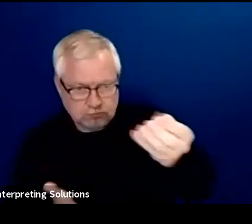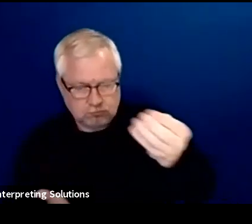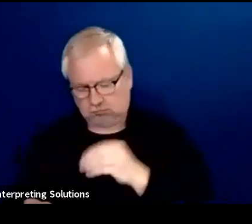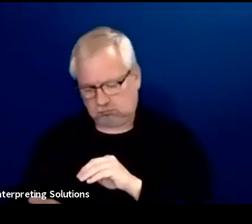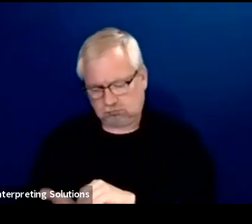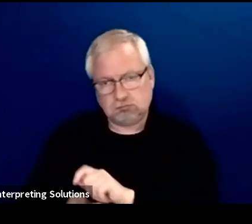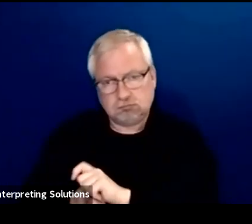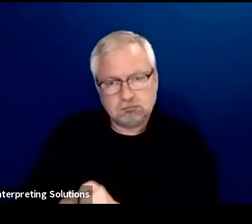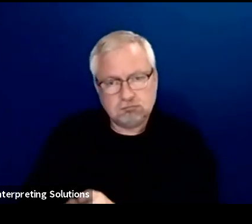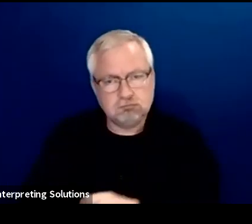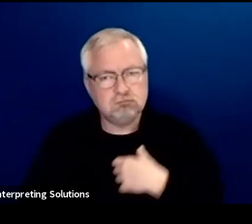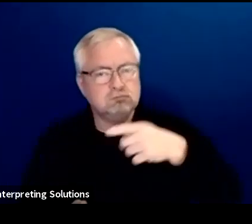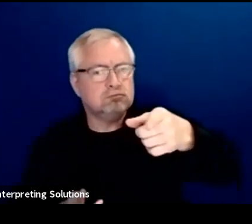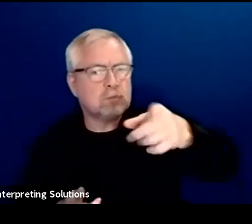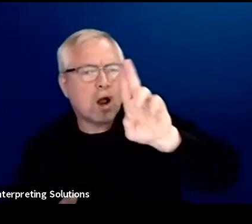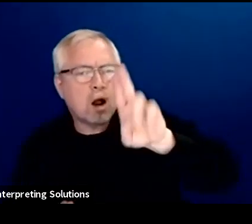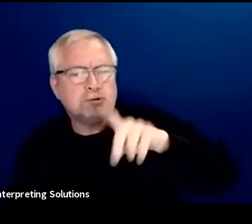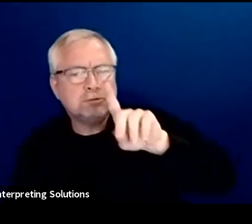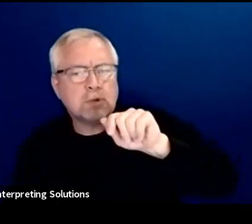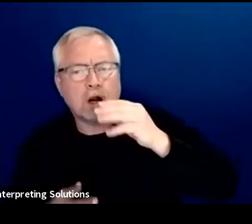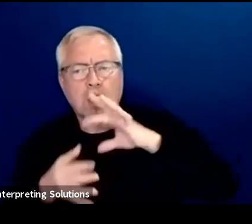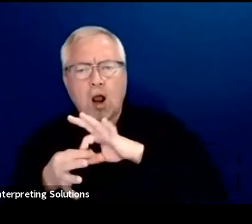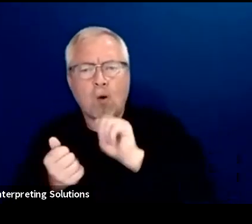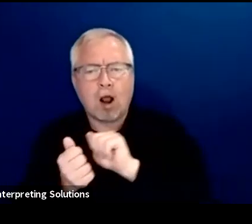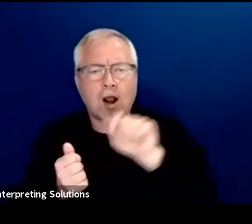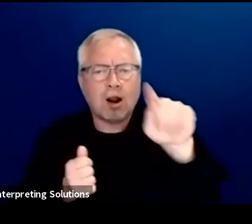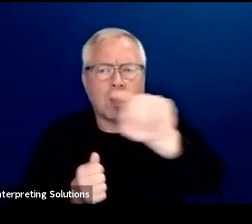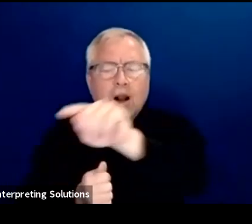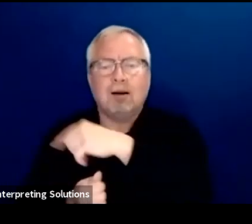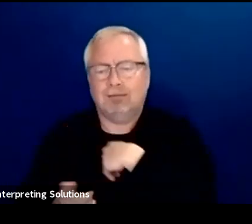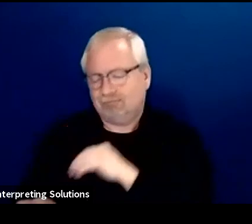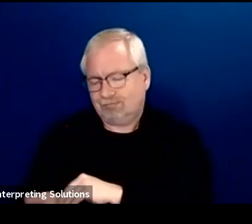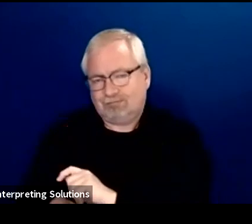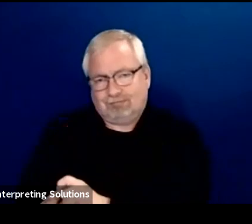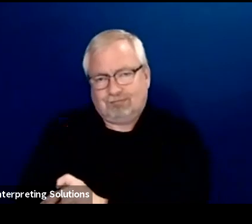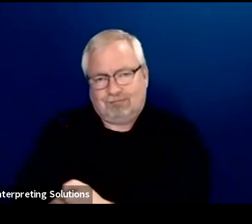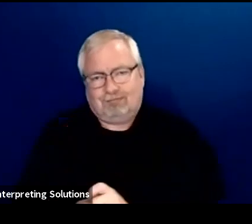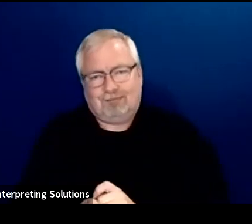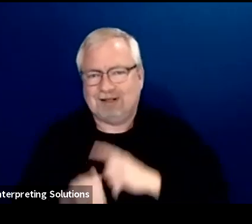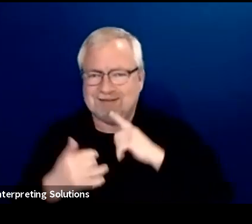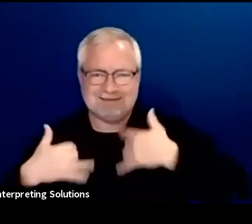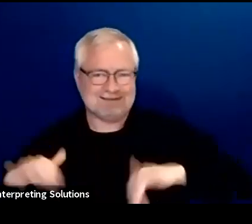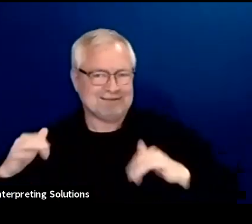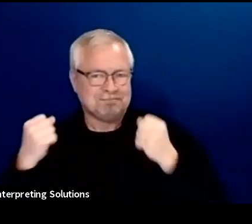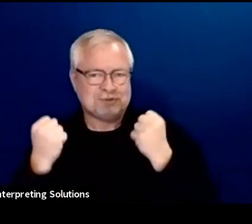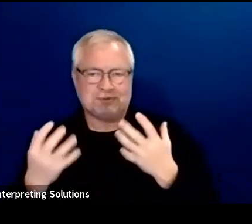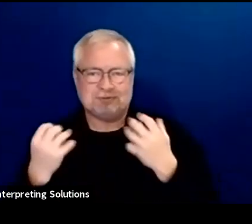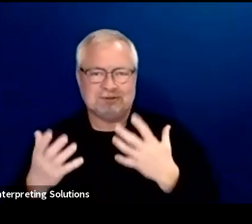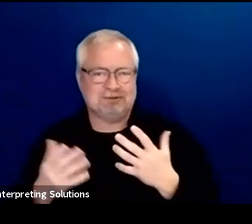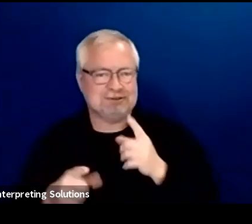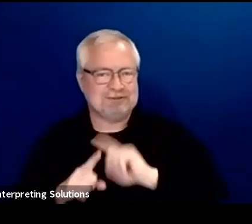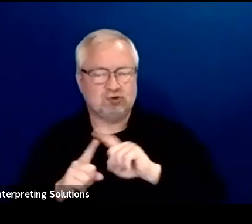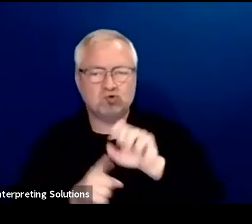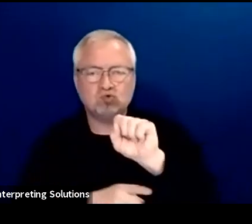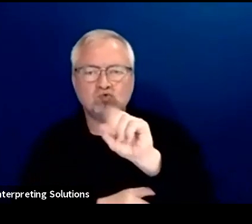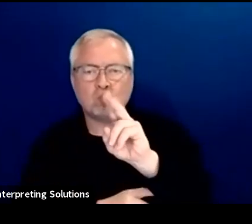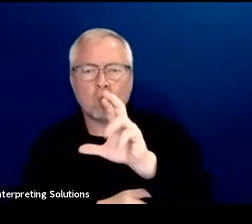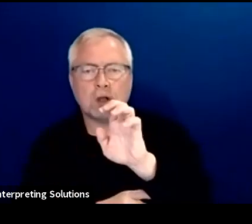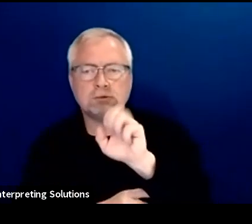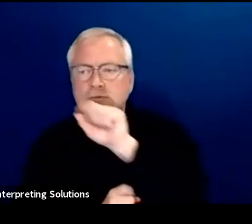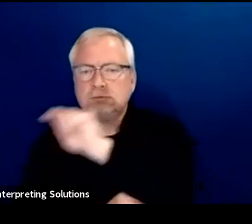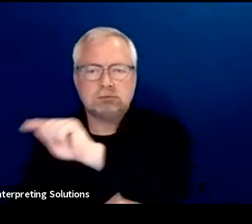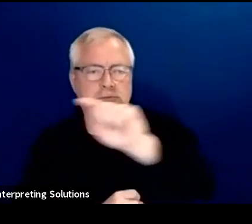on some of those numbers, but they're coming from multiple sources. We're trying to push it out as quickly as we can, but I think the folks who sat down